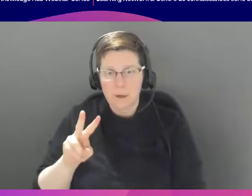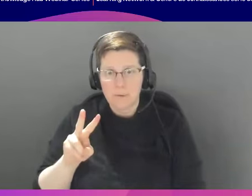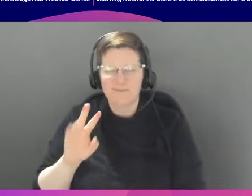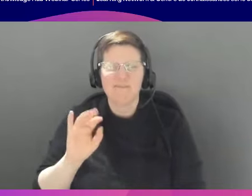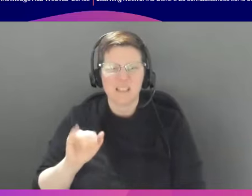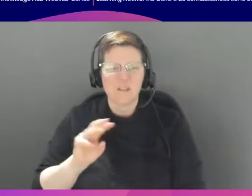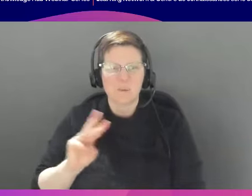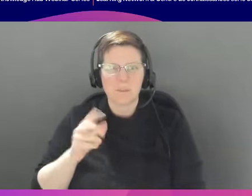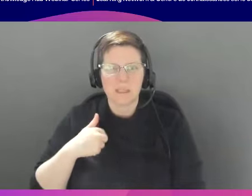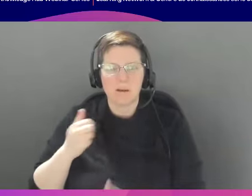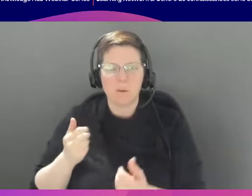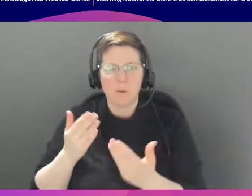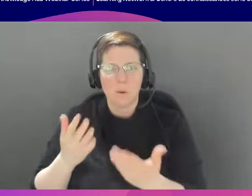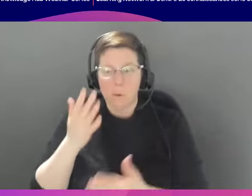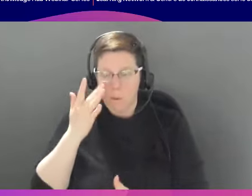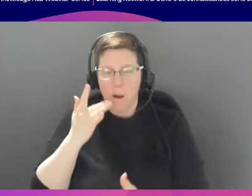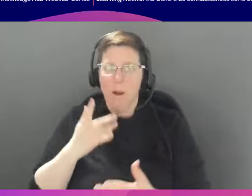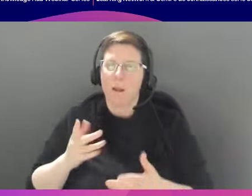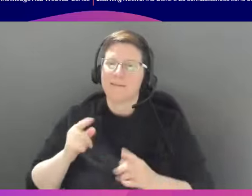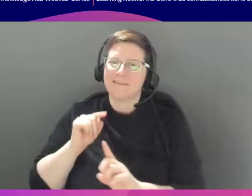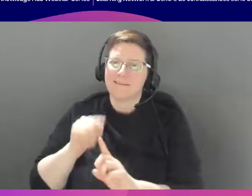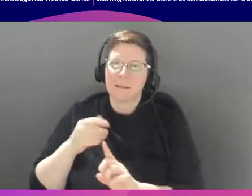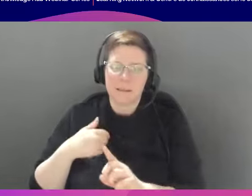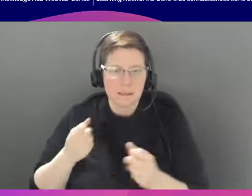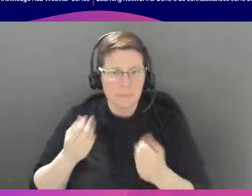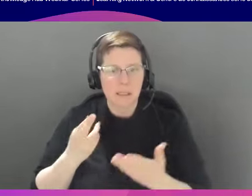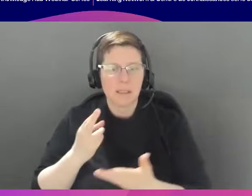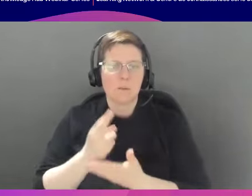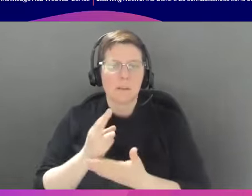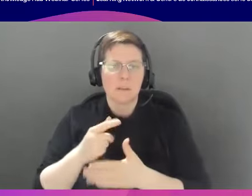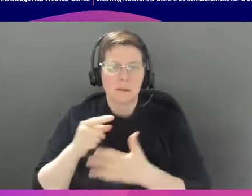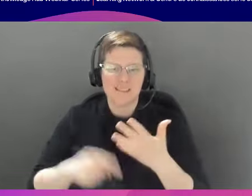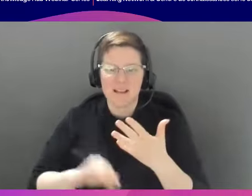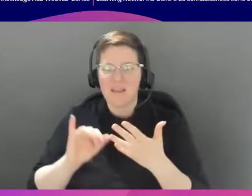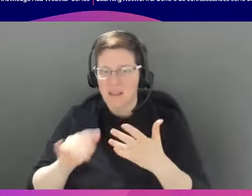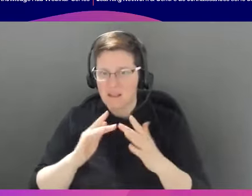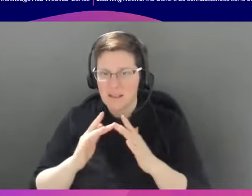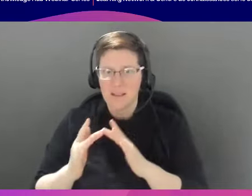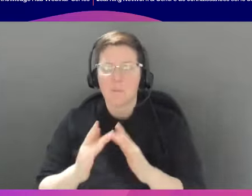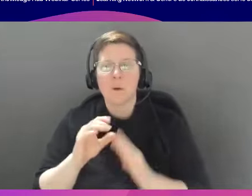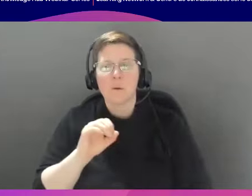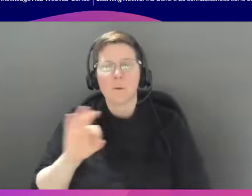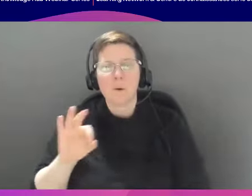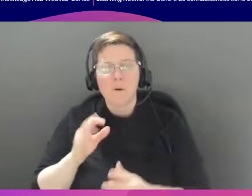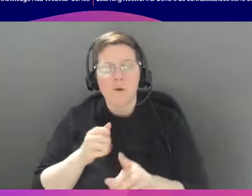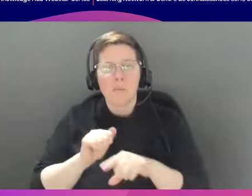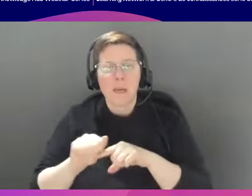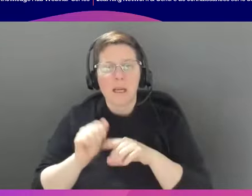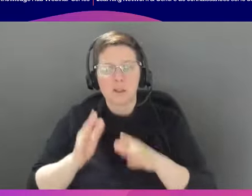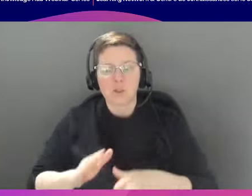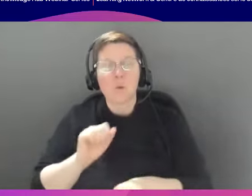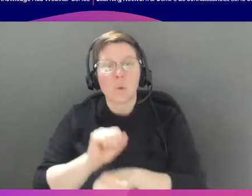sphere, because they do have quite a few resources, and it is a network of practitioners who do work in this sphere directly.